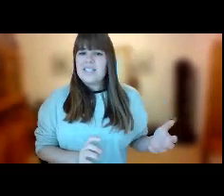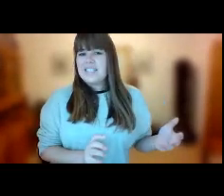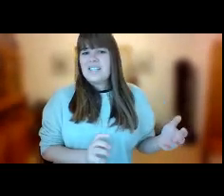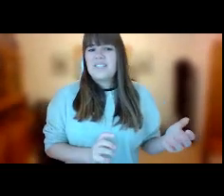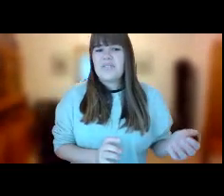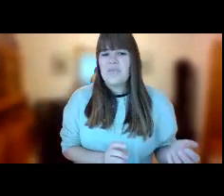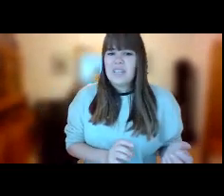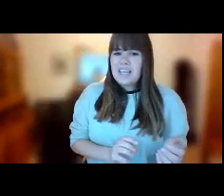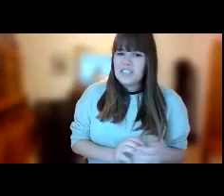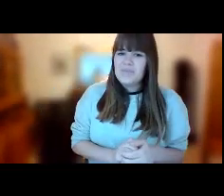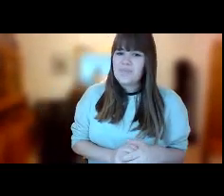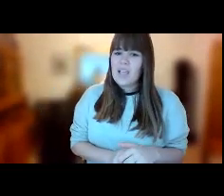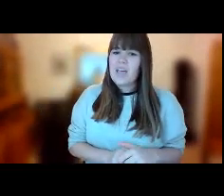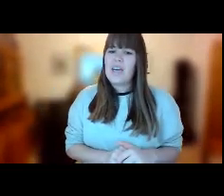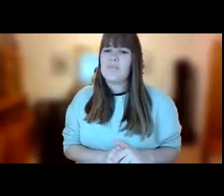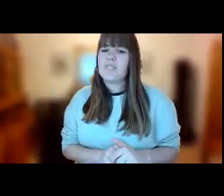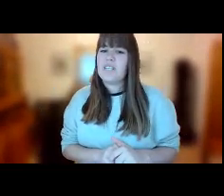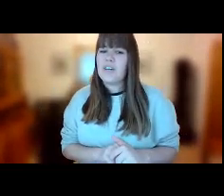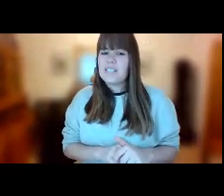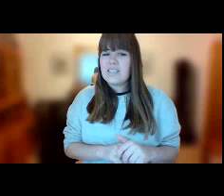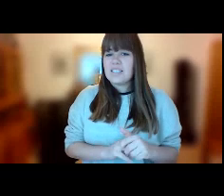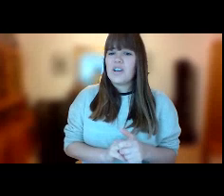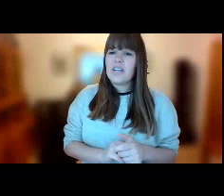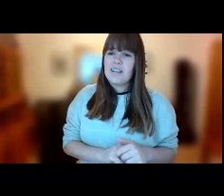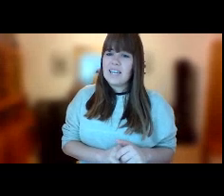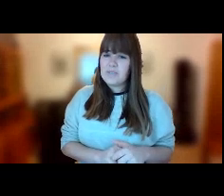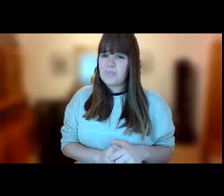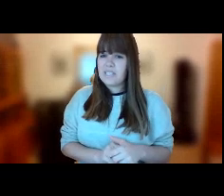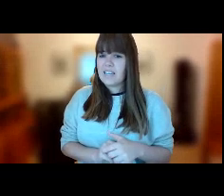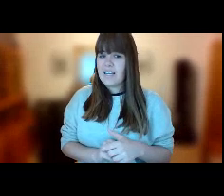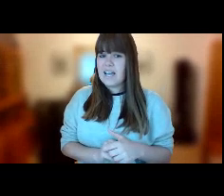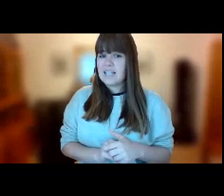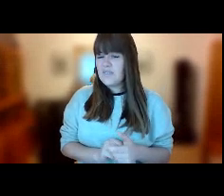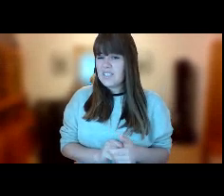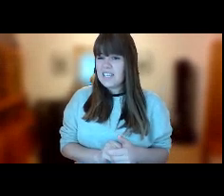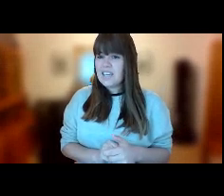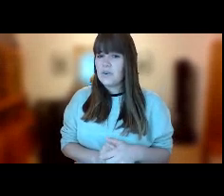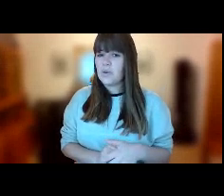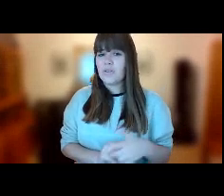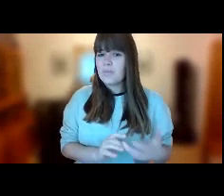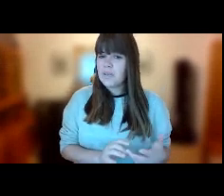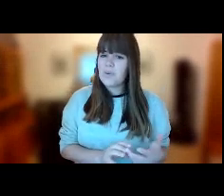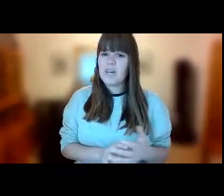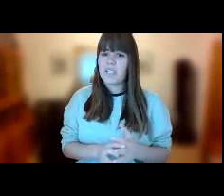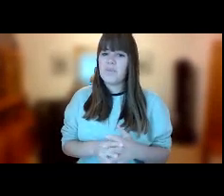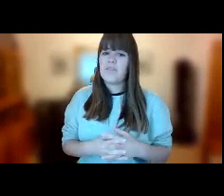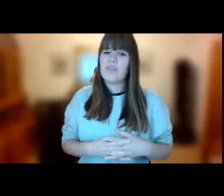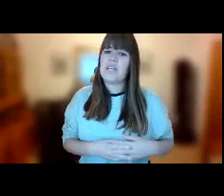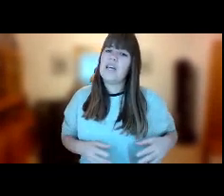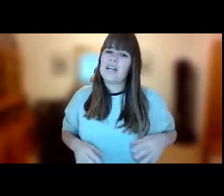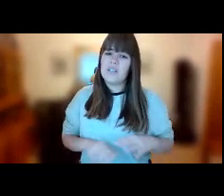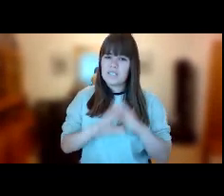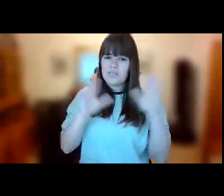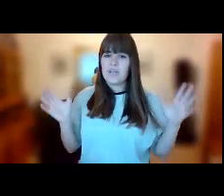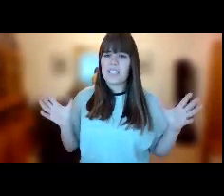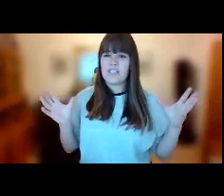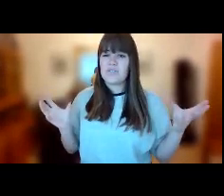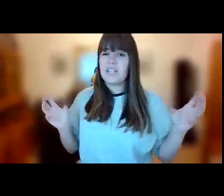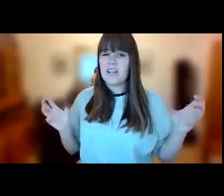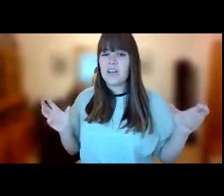So what is inclusive communication? So it doesn't only relate to a particular activity or group that we're working with.